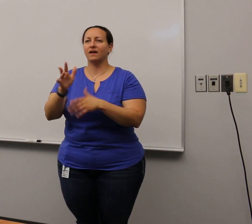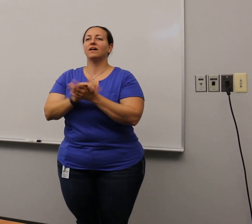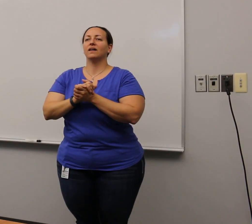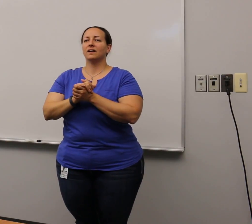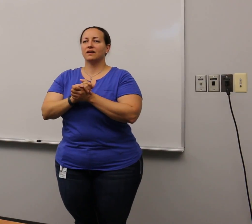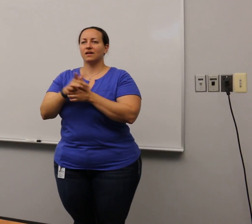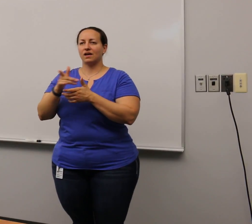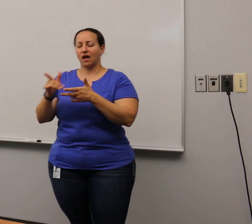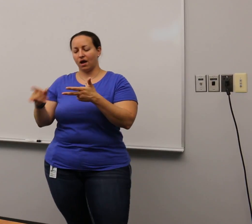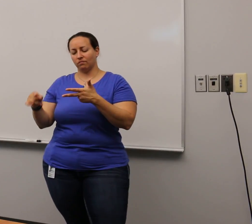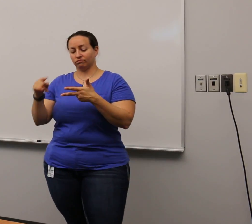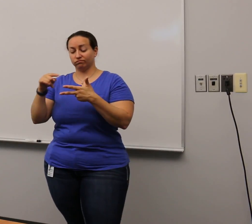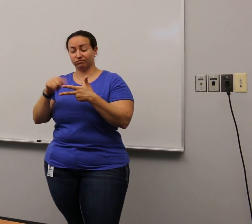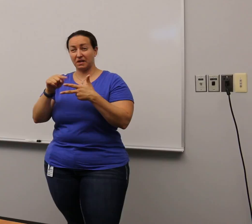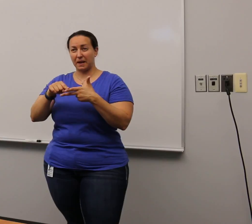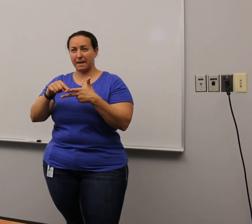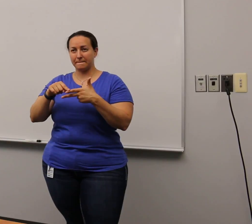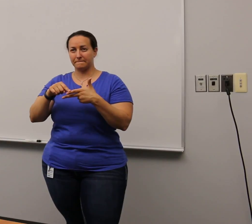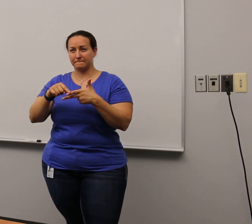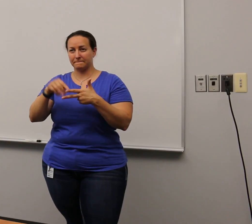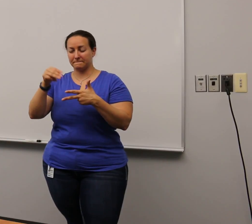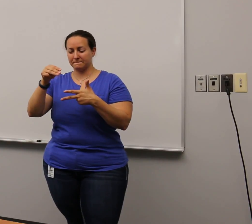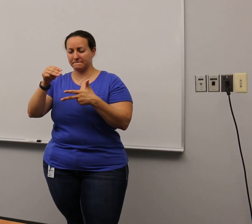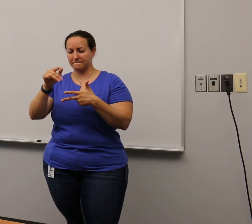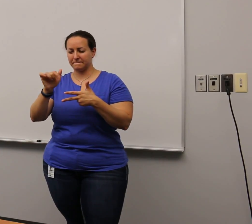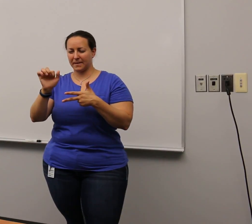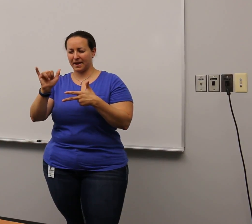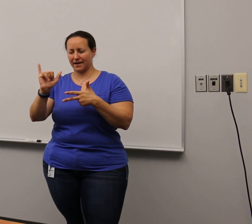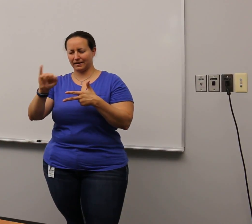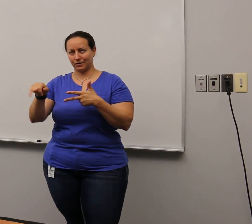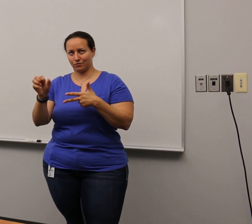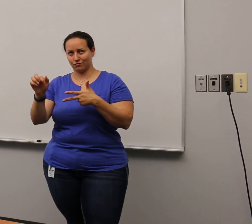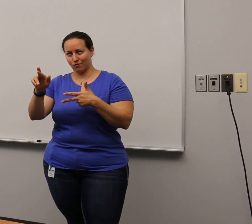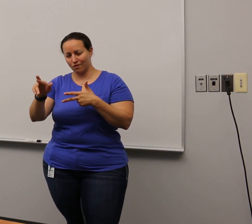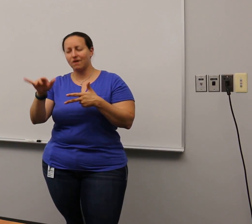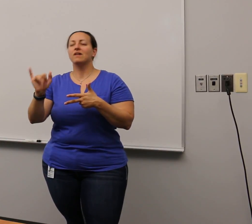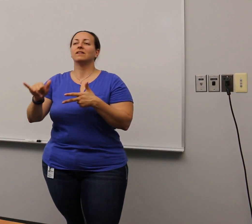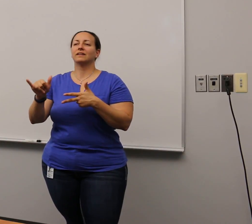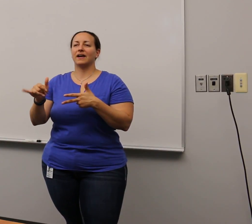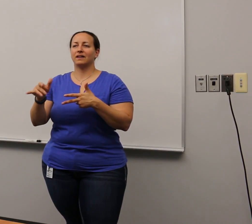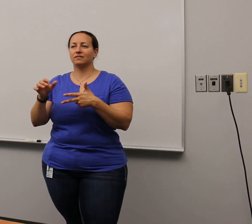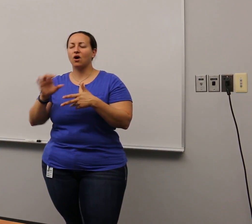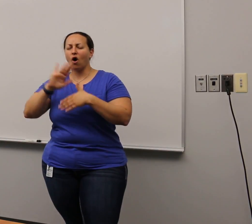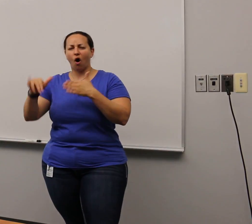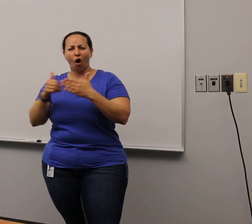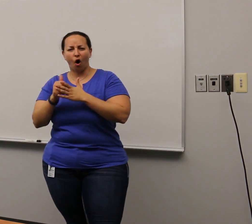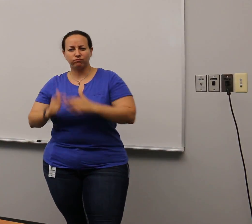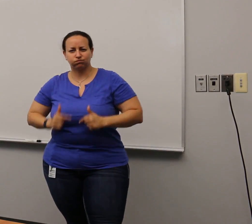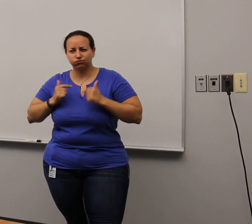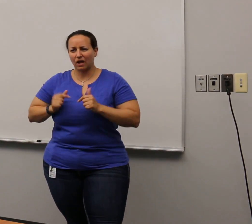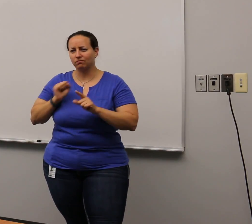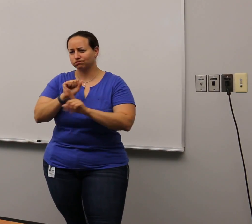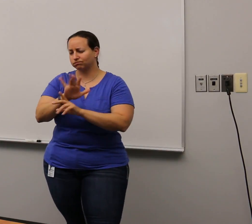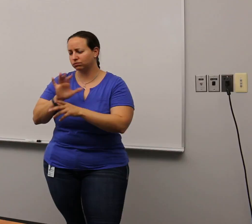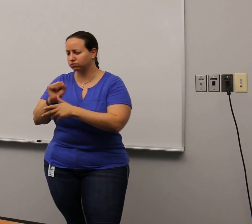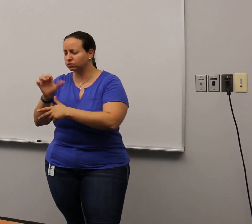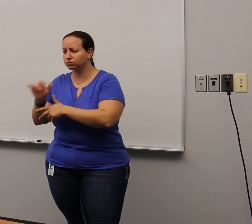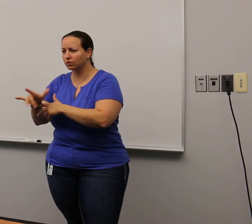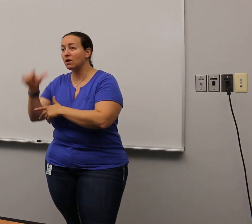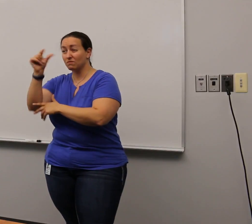mayor or a reeve. Every day, many parts of your life are impacted by the different levels of government, and each government is